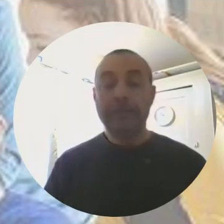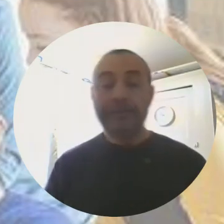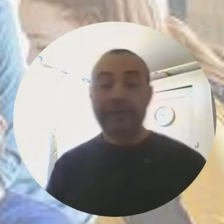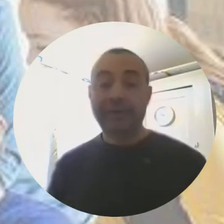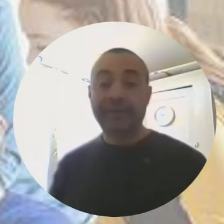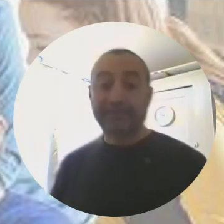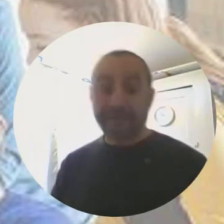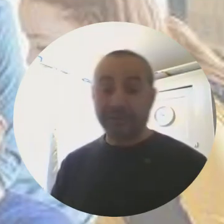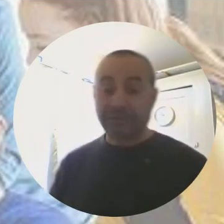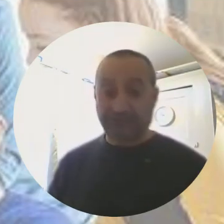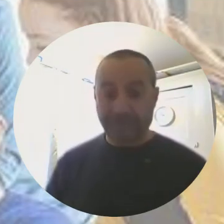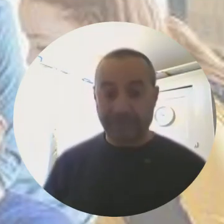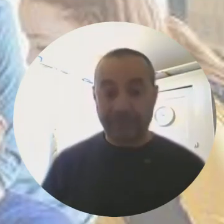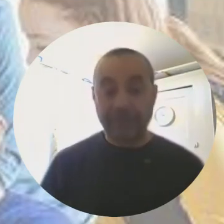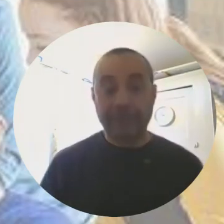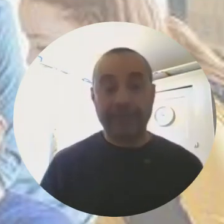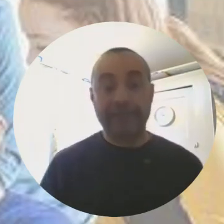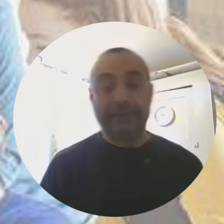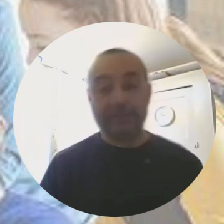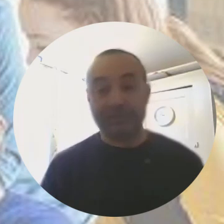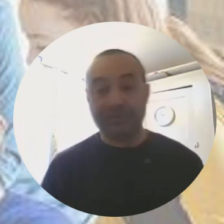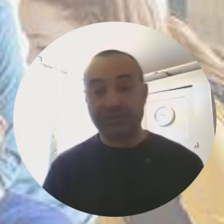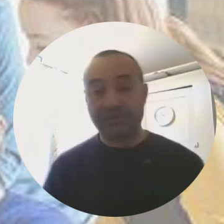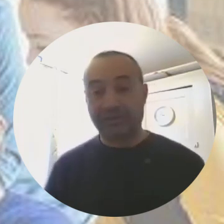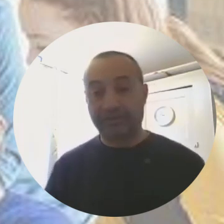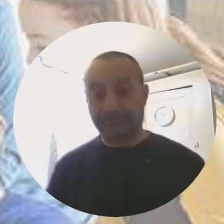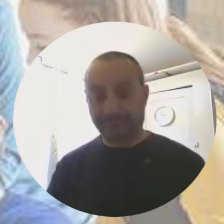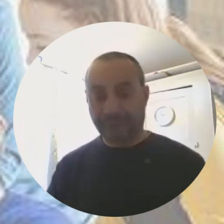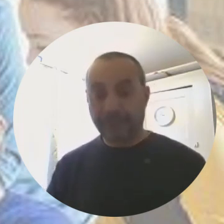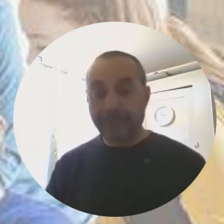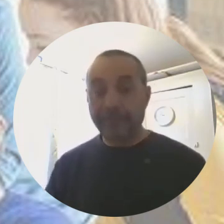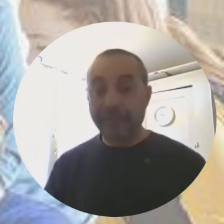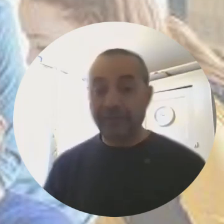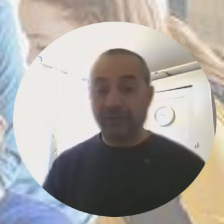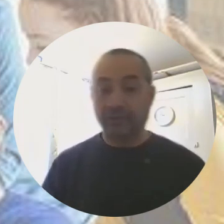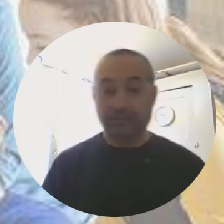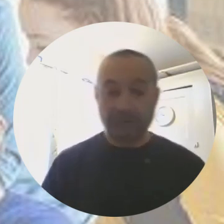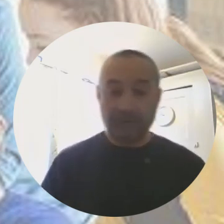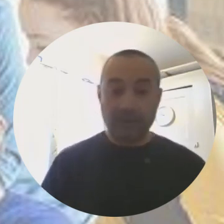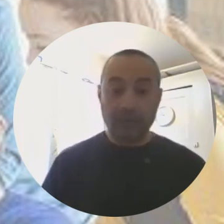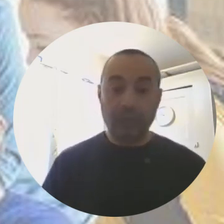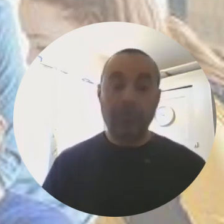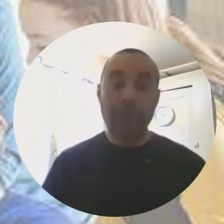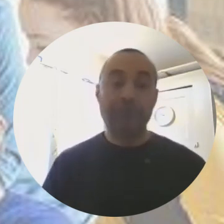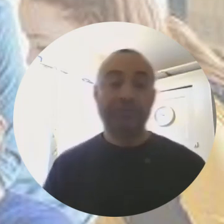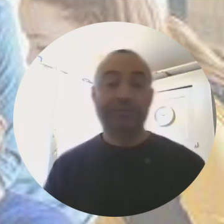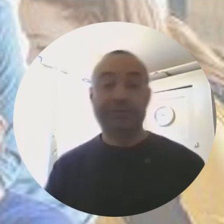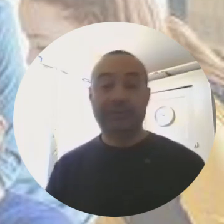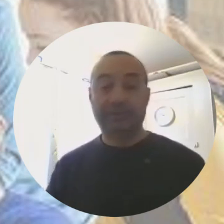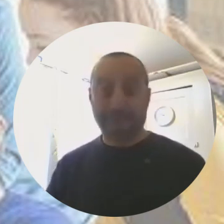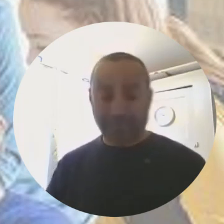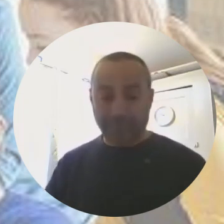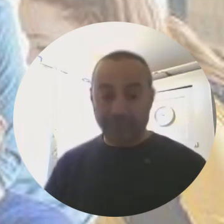There are several types of sign language in the UK. In this video, we will mostly focus on